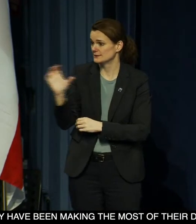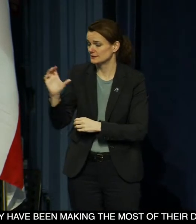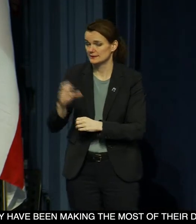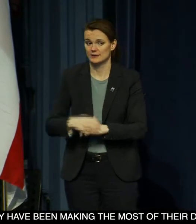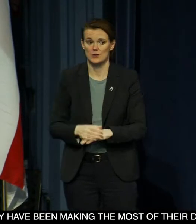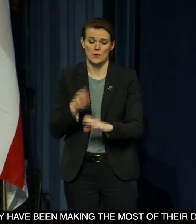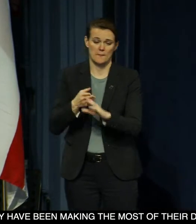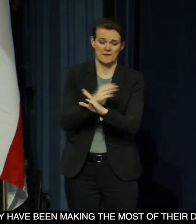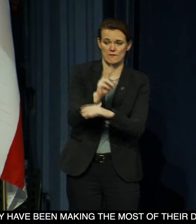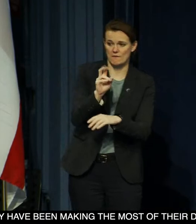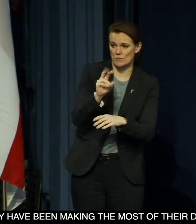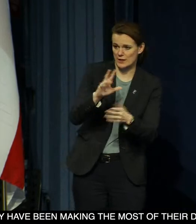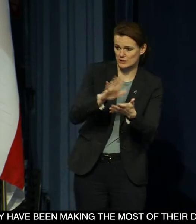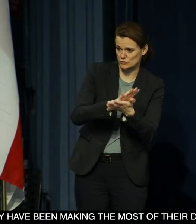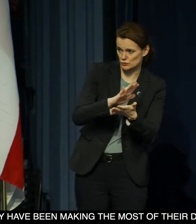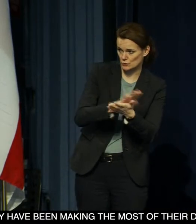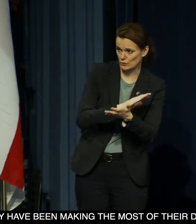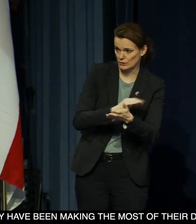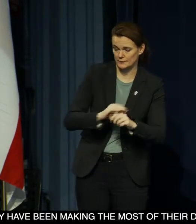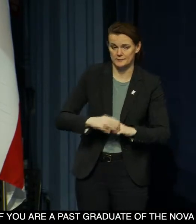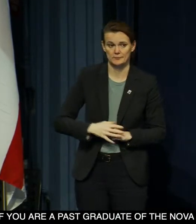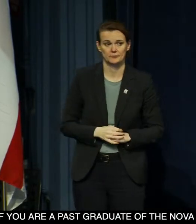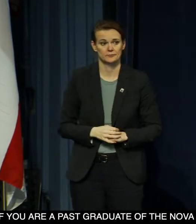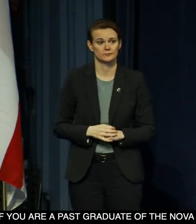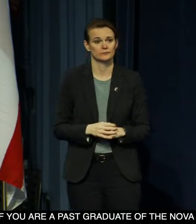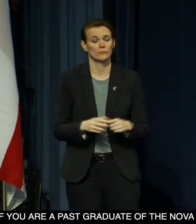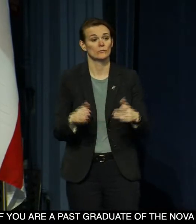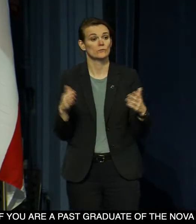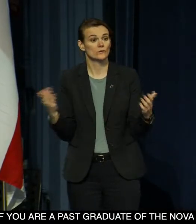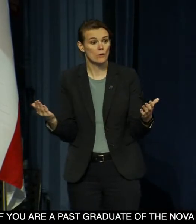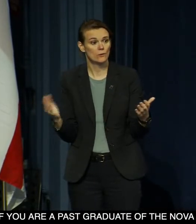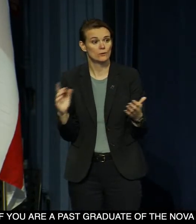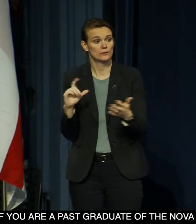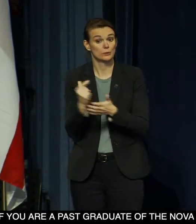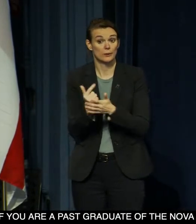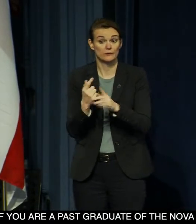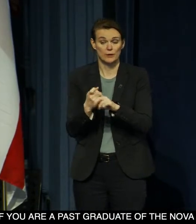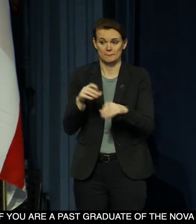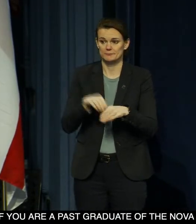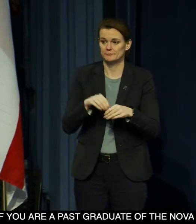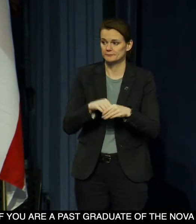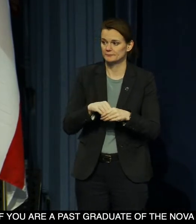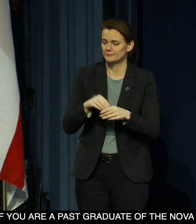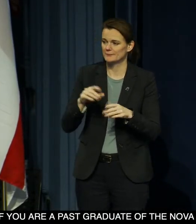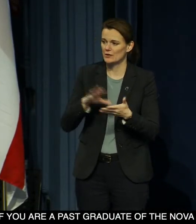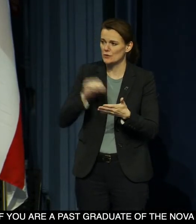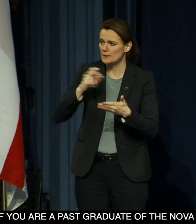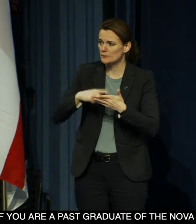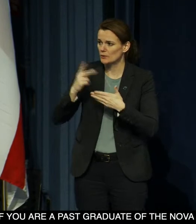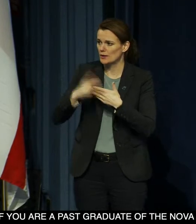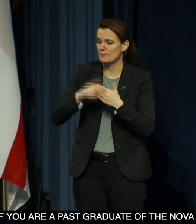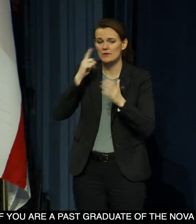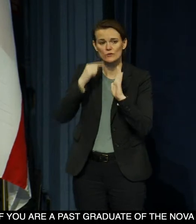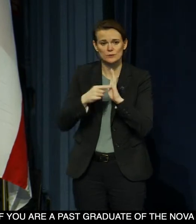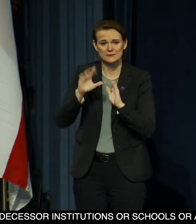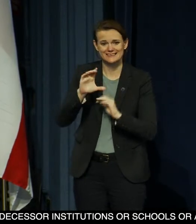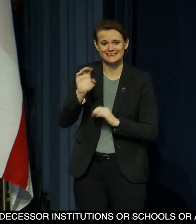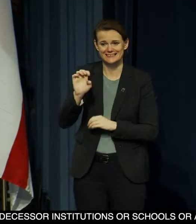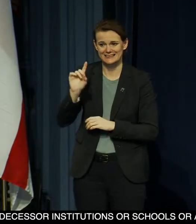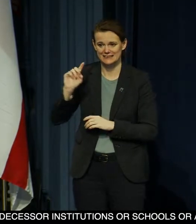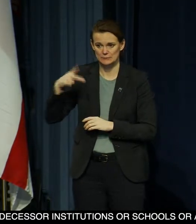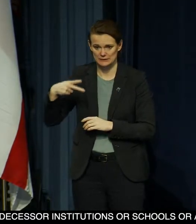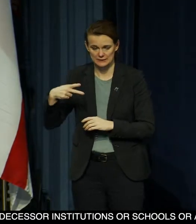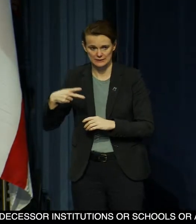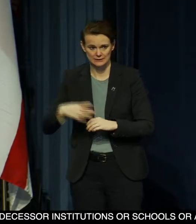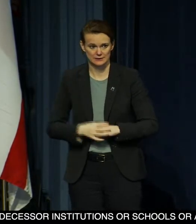of our predecessor institutions or schools, or a graduate of one of our internal learning programs like